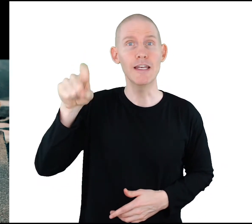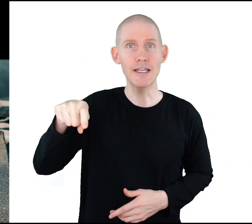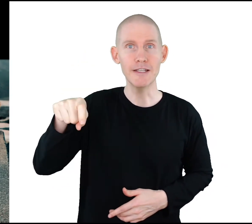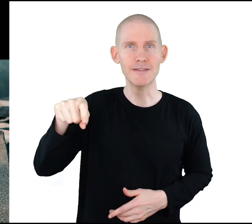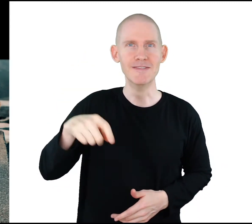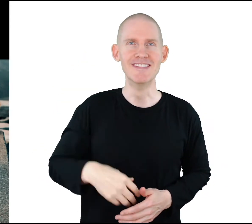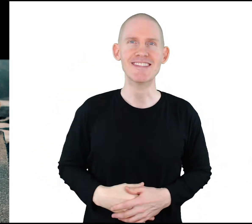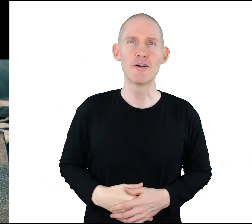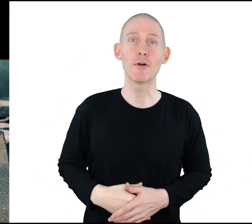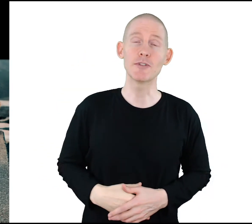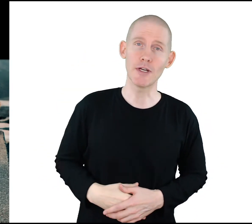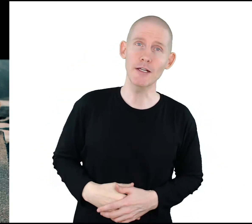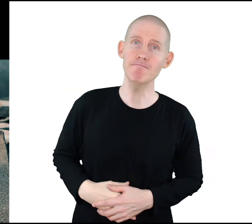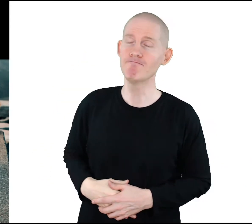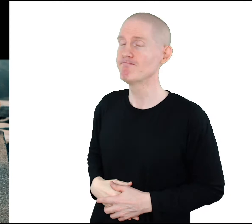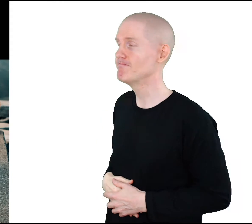Need. From the side.